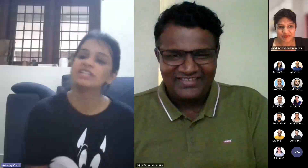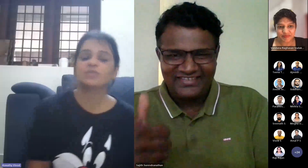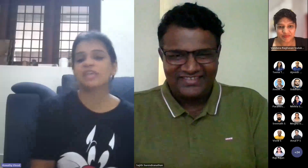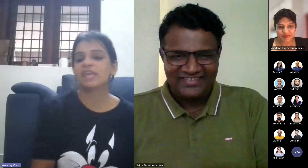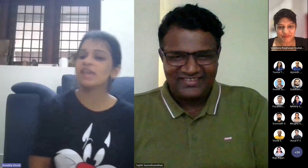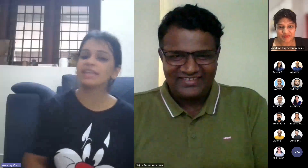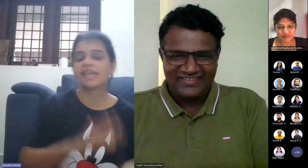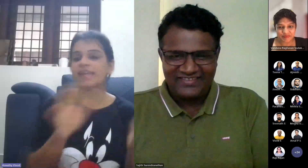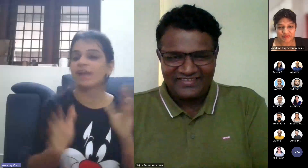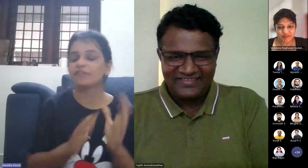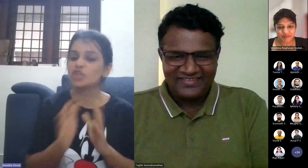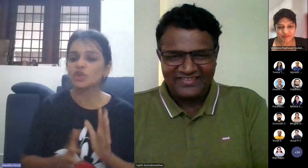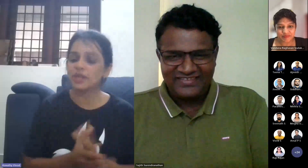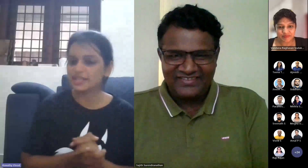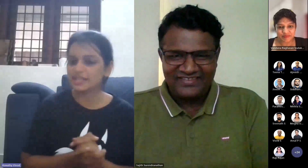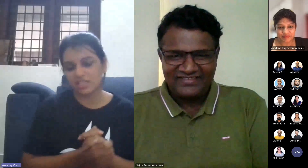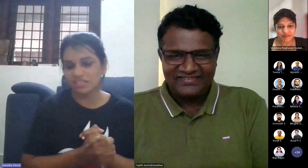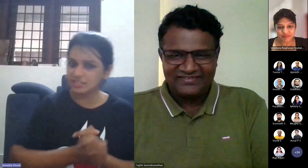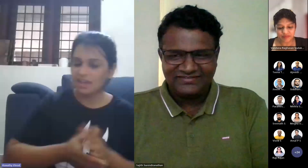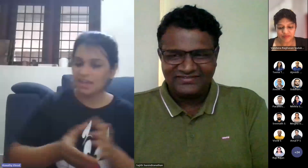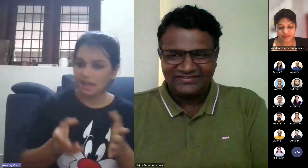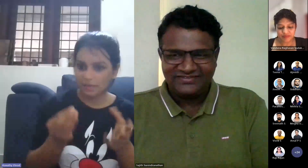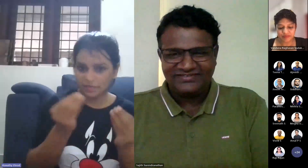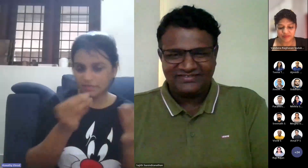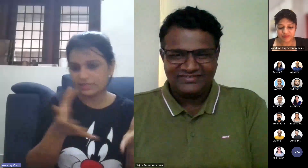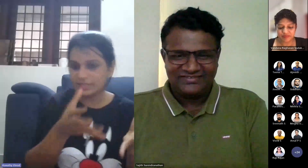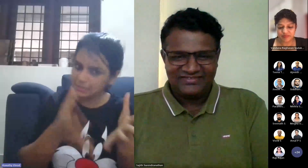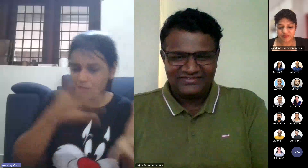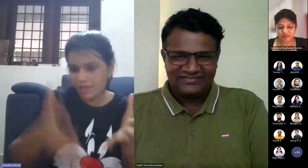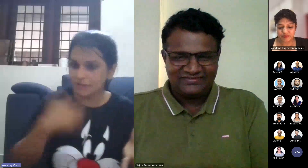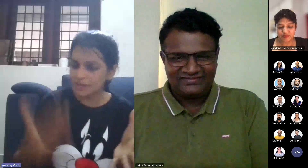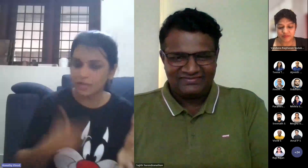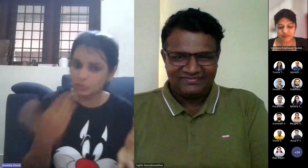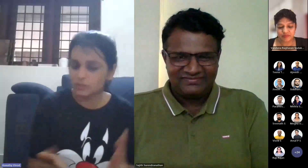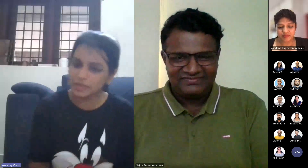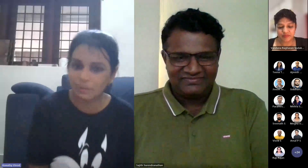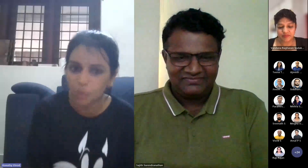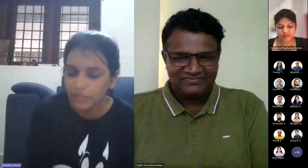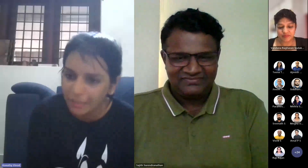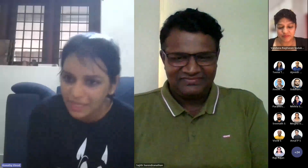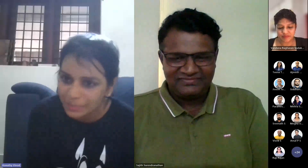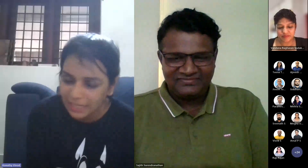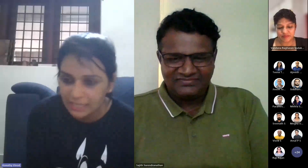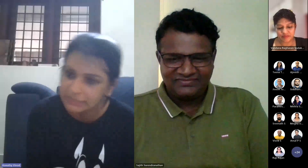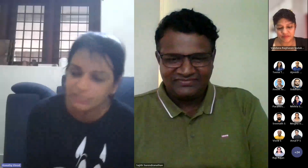As Sajith was saying, at the end, after your Q&A sessions, there's certain things, maybe if he can also spend some more time explaining certain